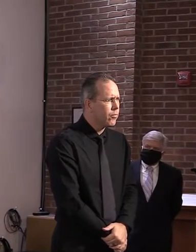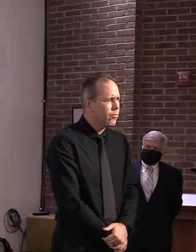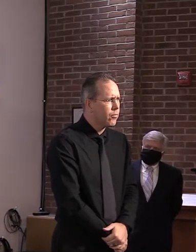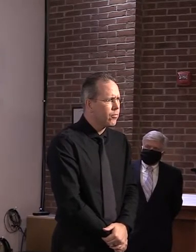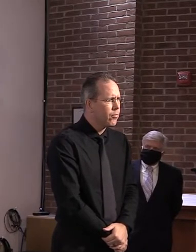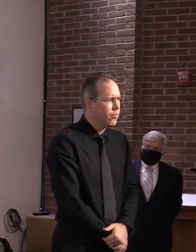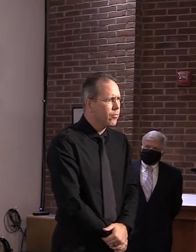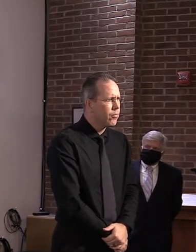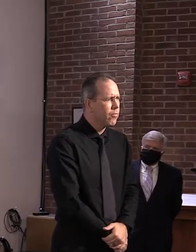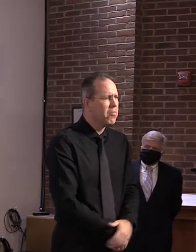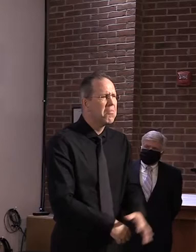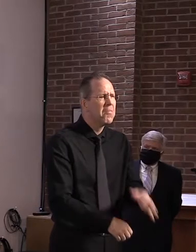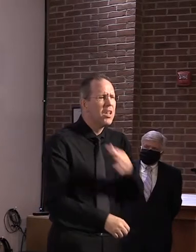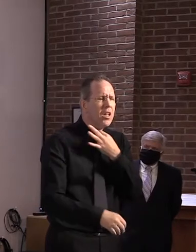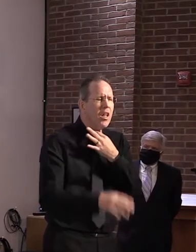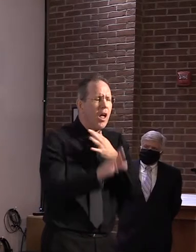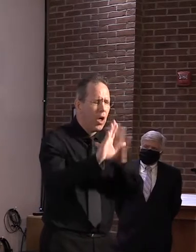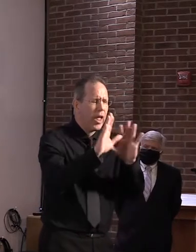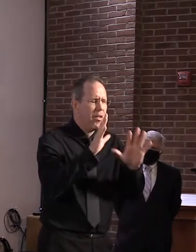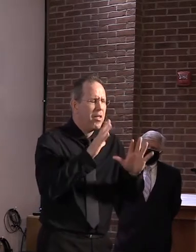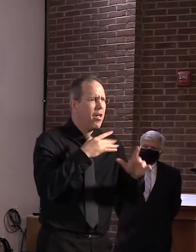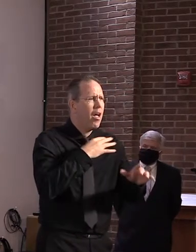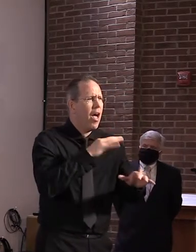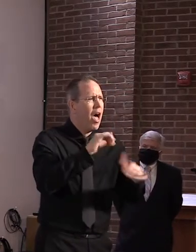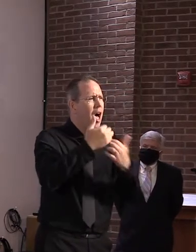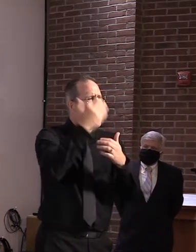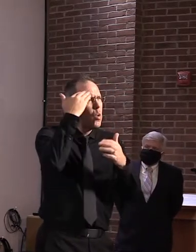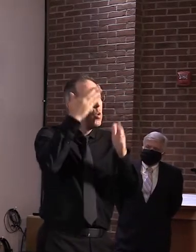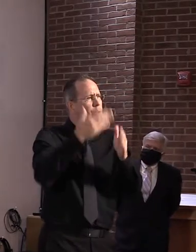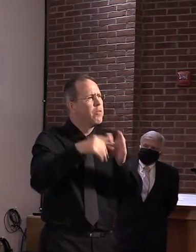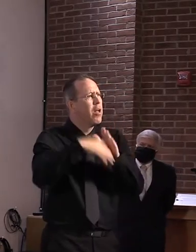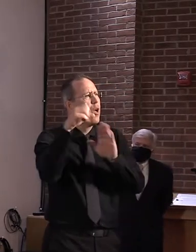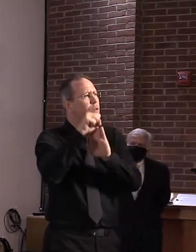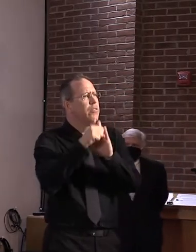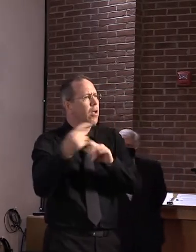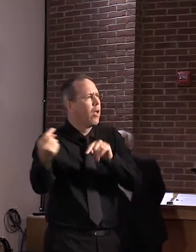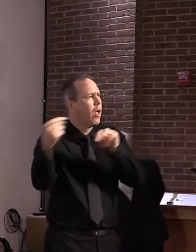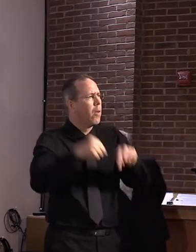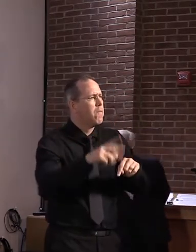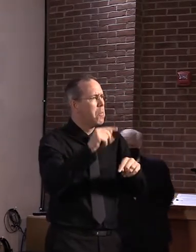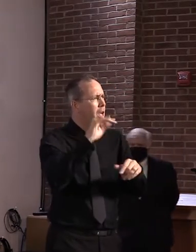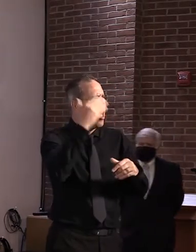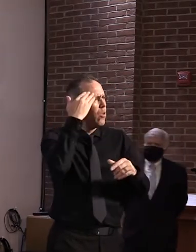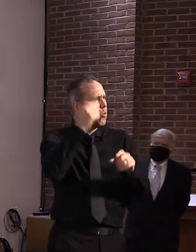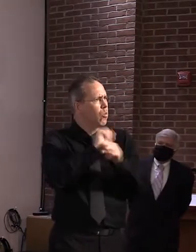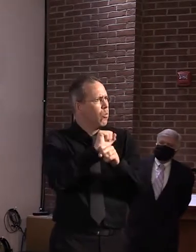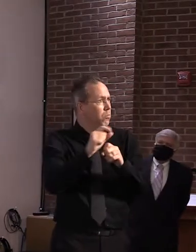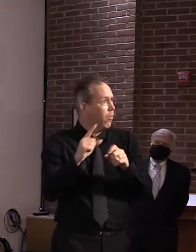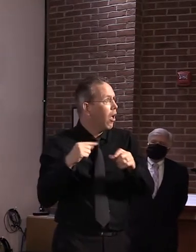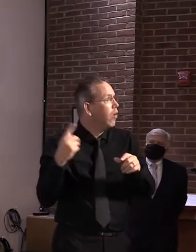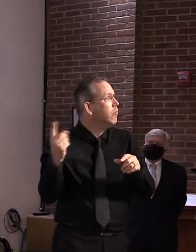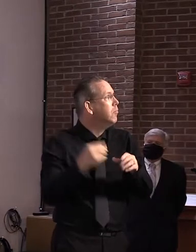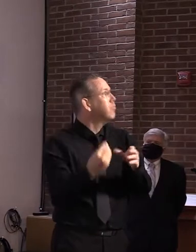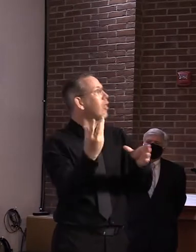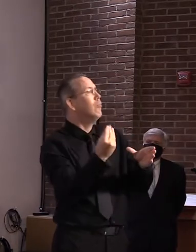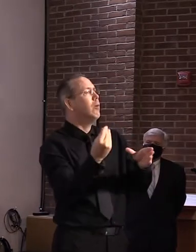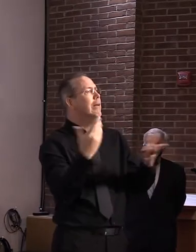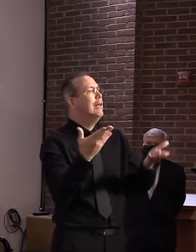Yeah, so the only way we would know is that they have contacted us. Okay.